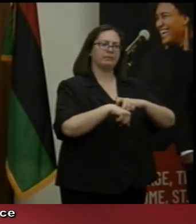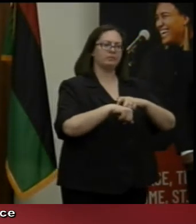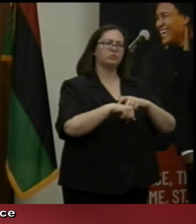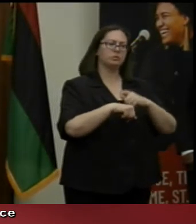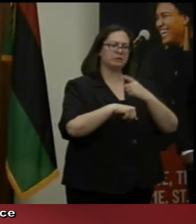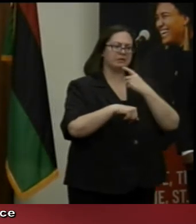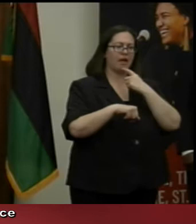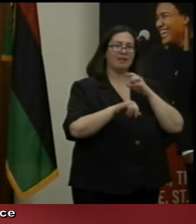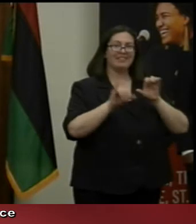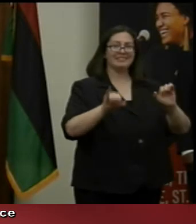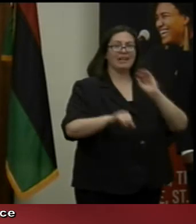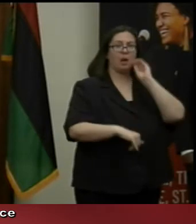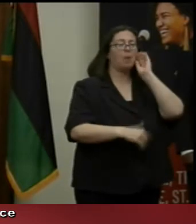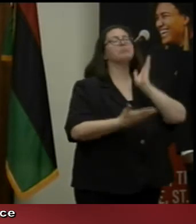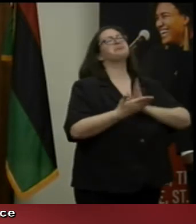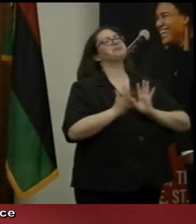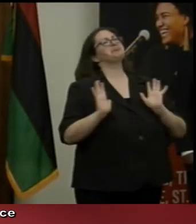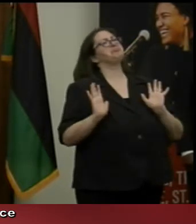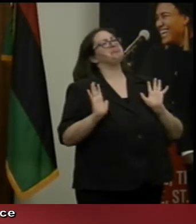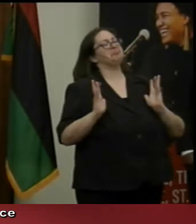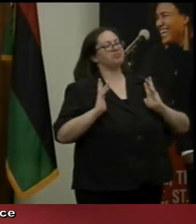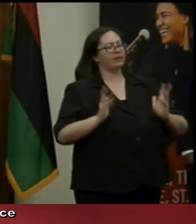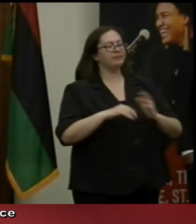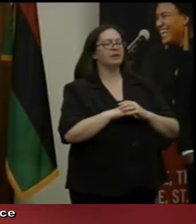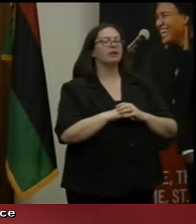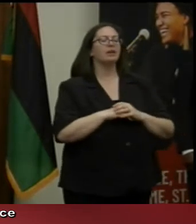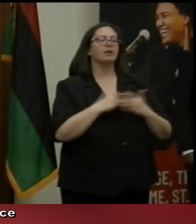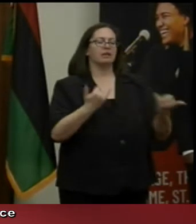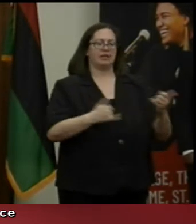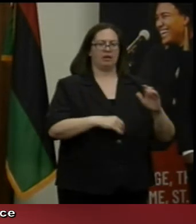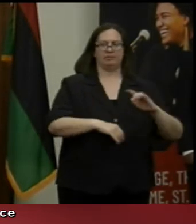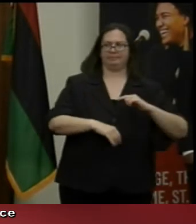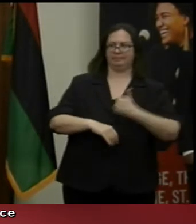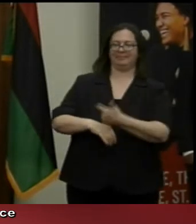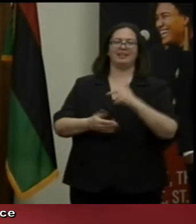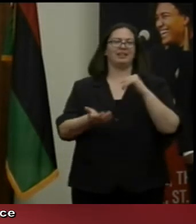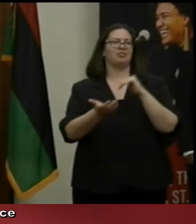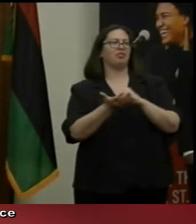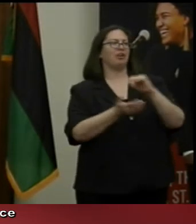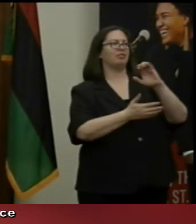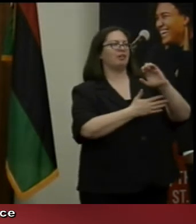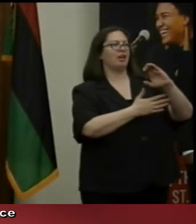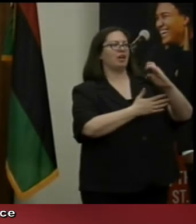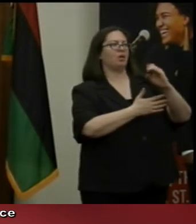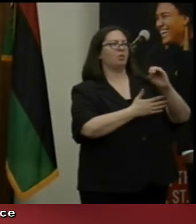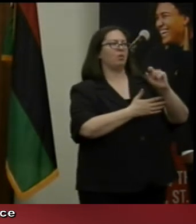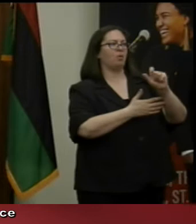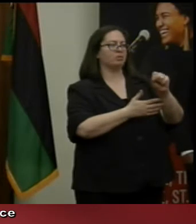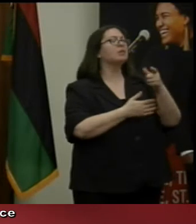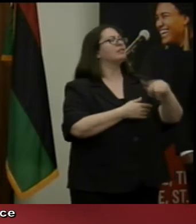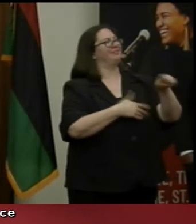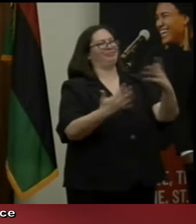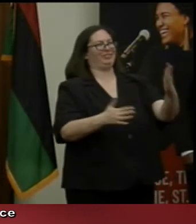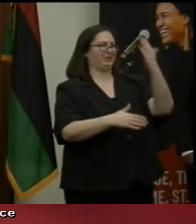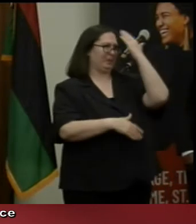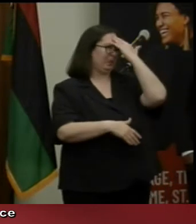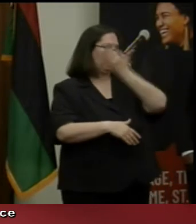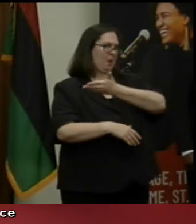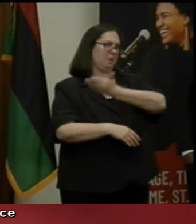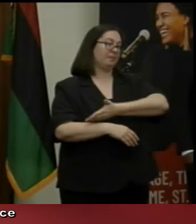Lastly, before I introduce Dr. Eccles, who you all know by now, I want to emphasize that the new